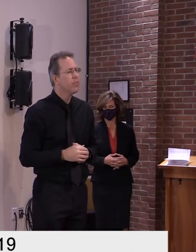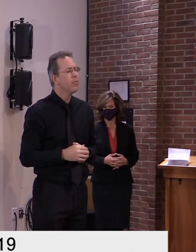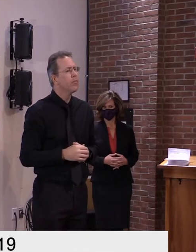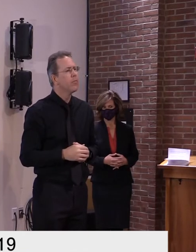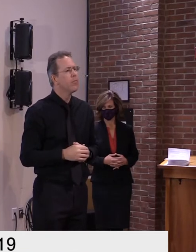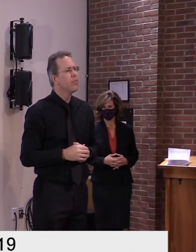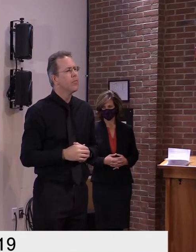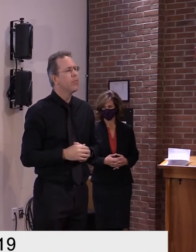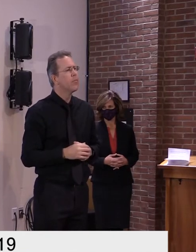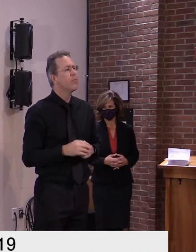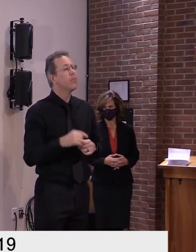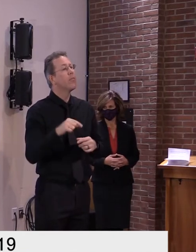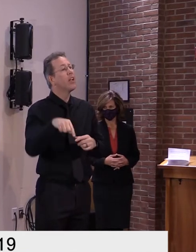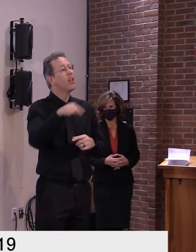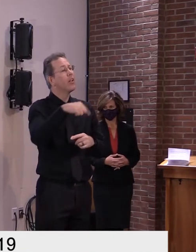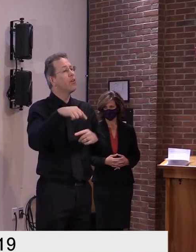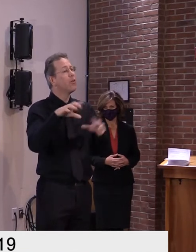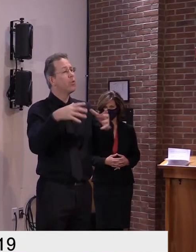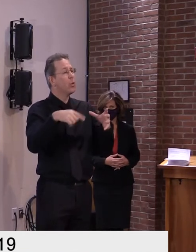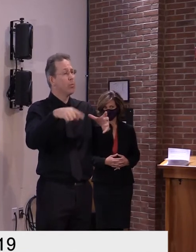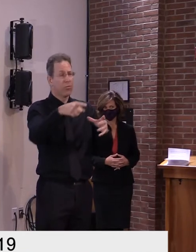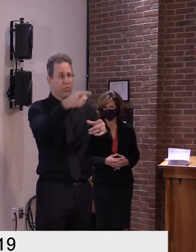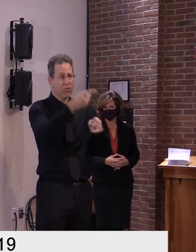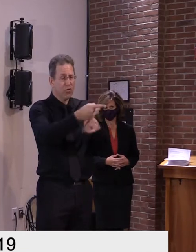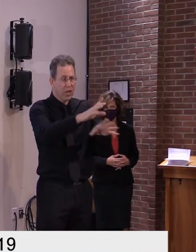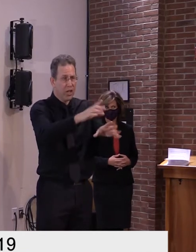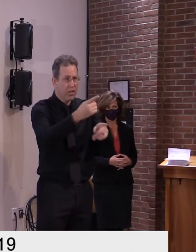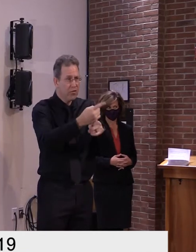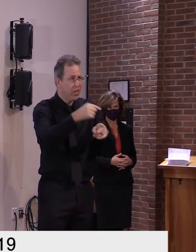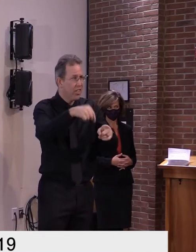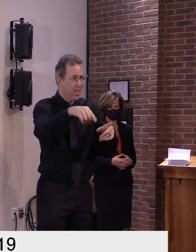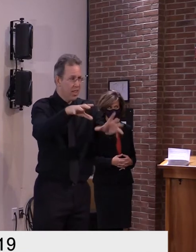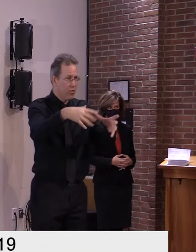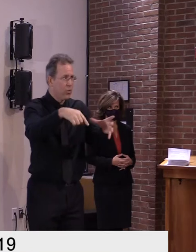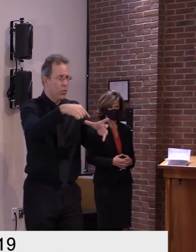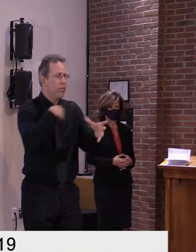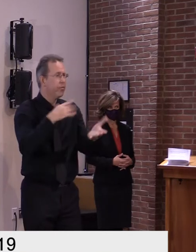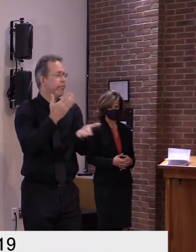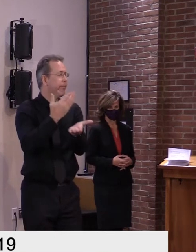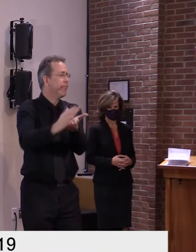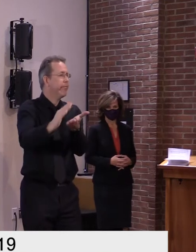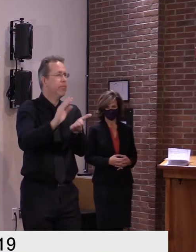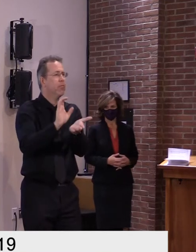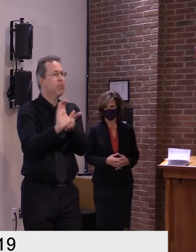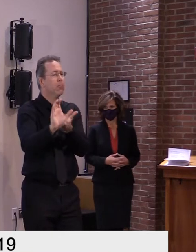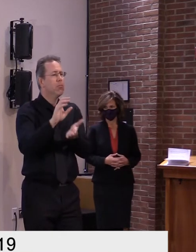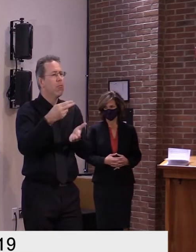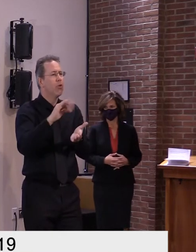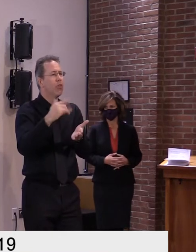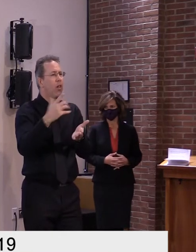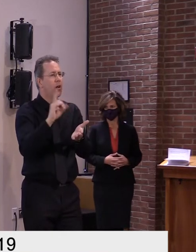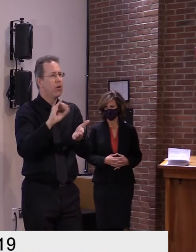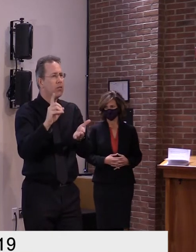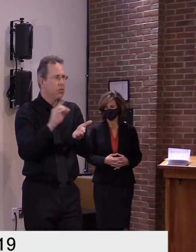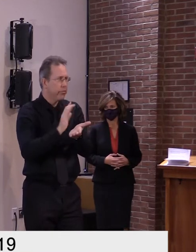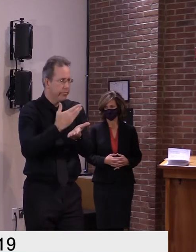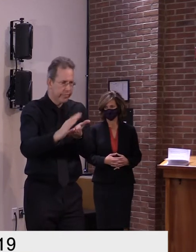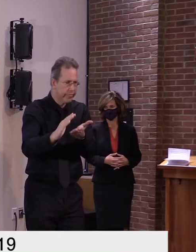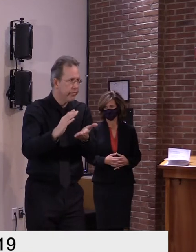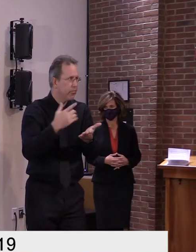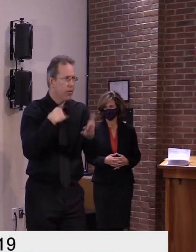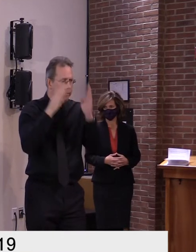not only have suffered from historical and other injustices over